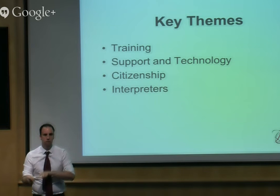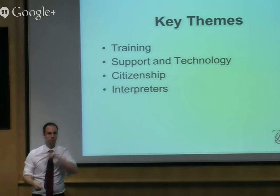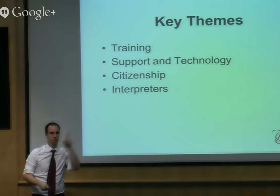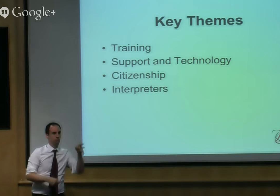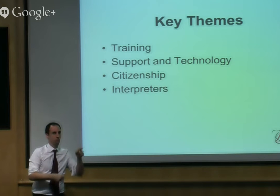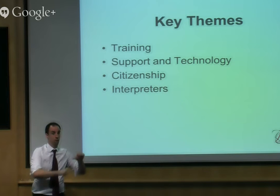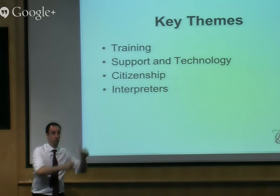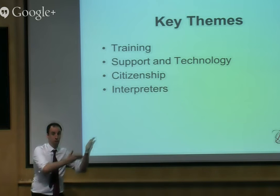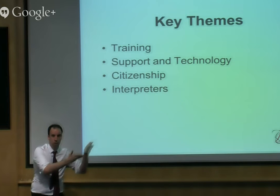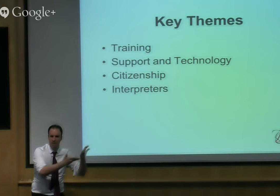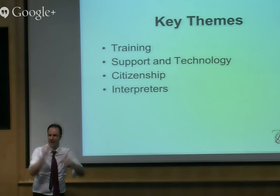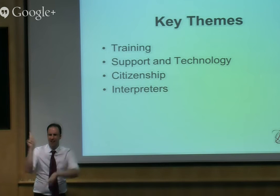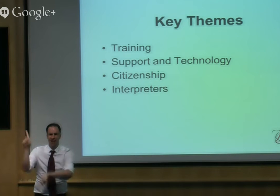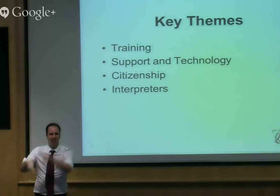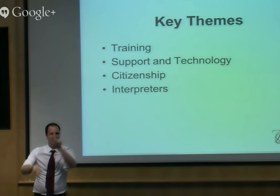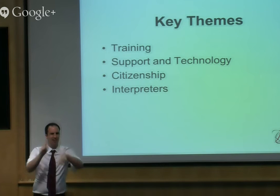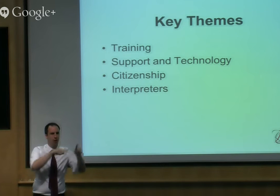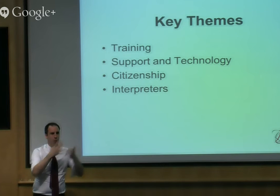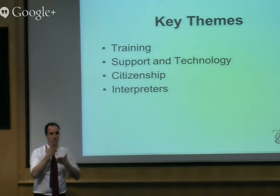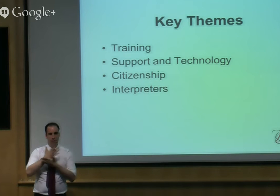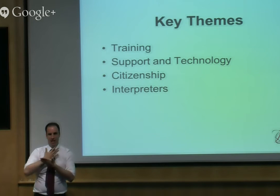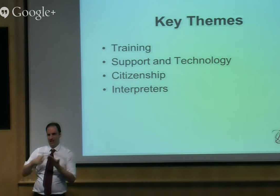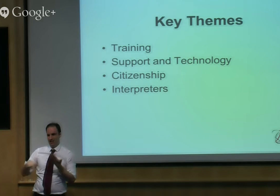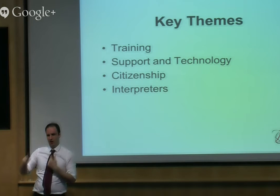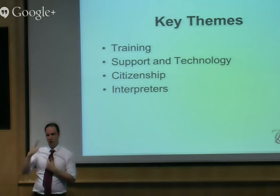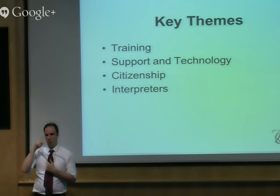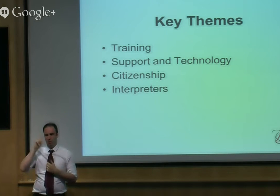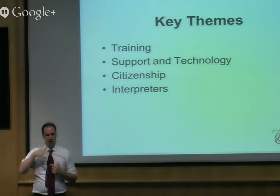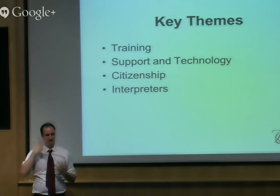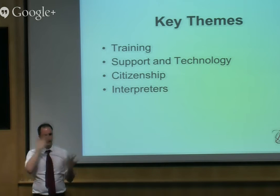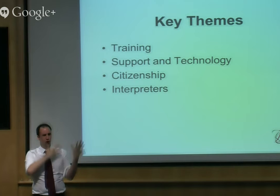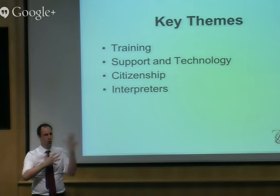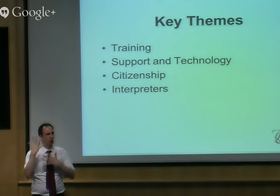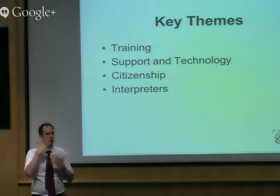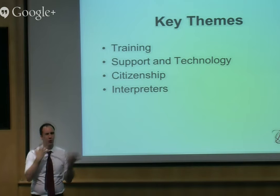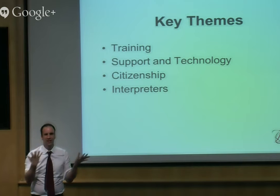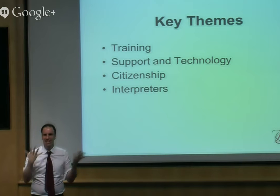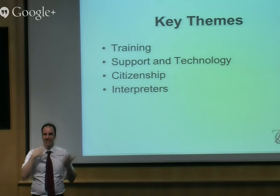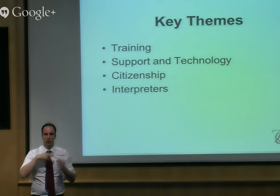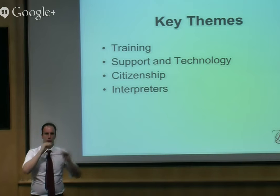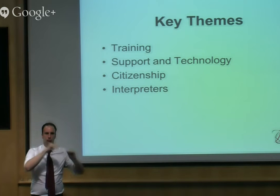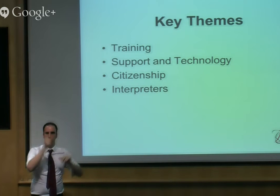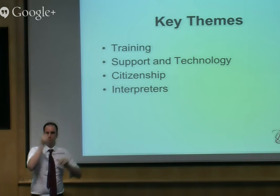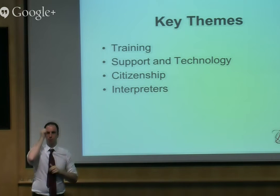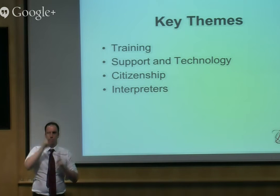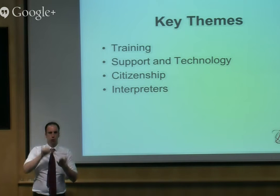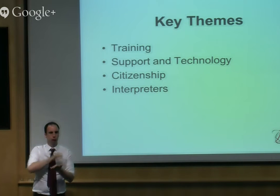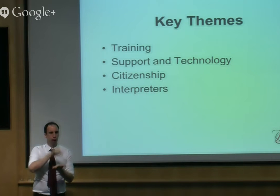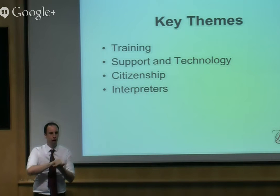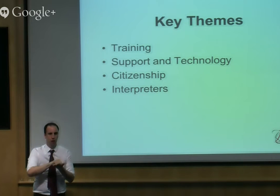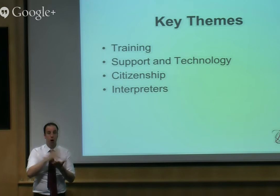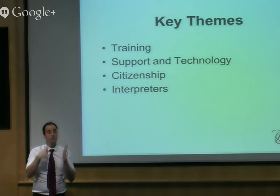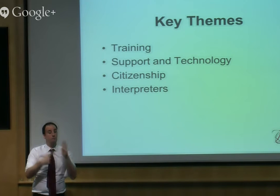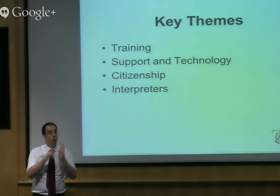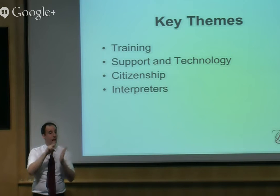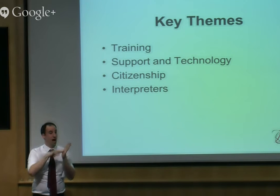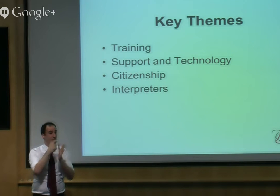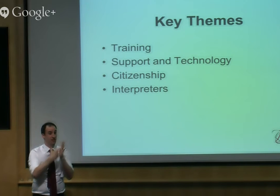interpreters, and real problems with interpreters, from a lack of interpreters full stop, to interpreters being provided that